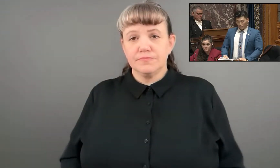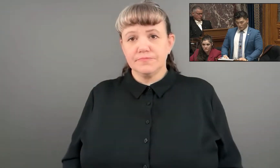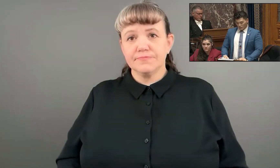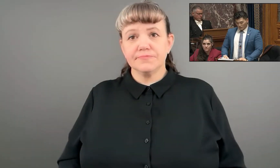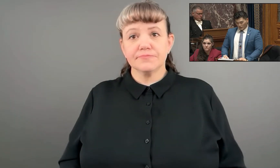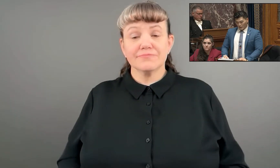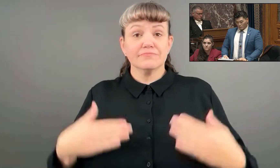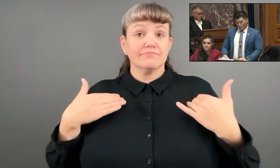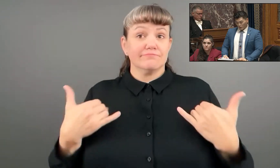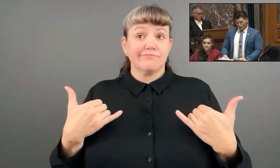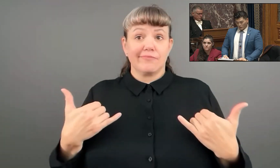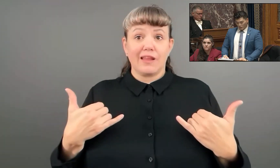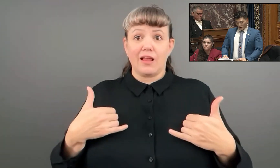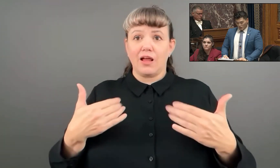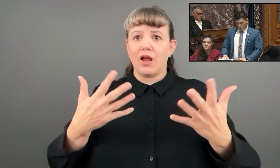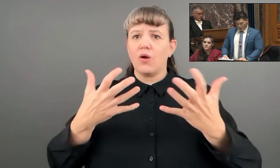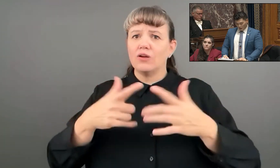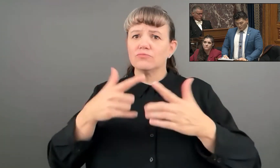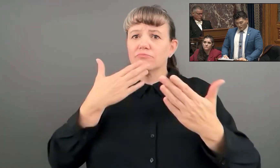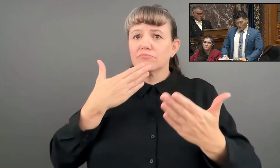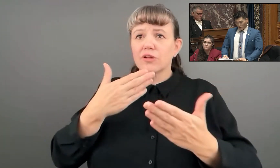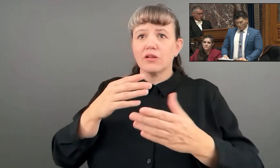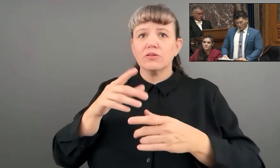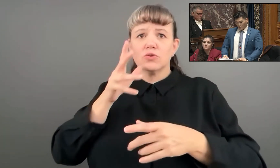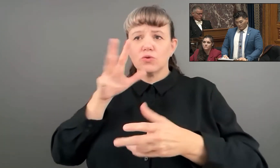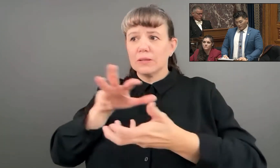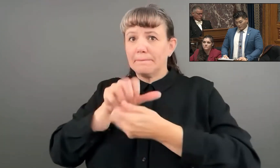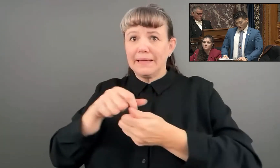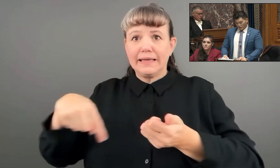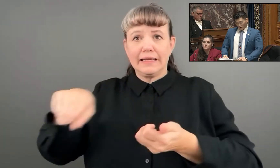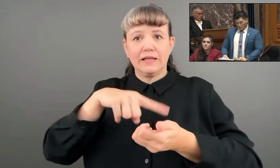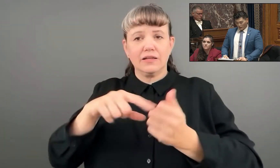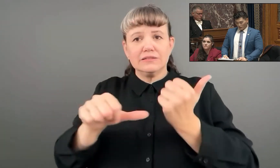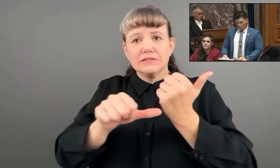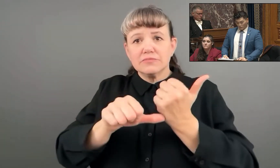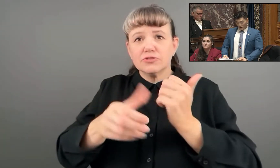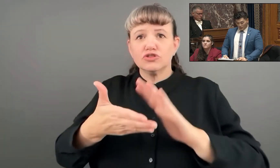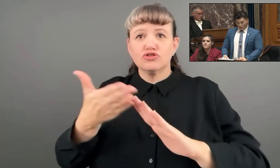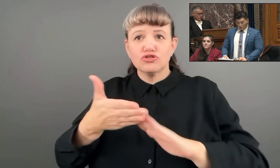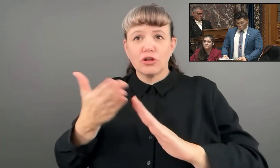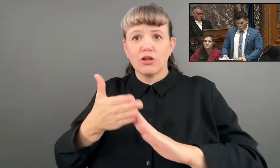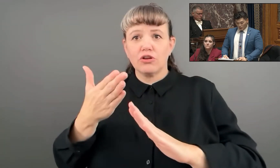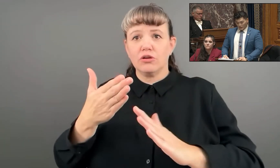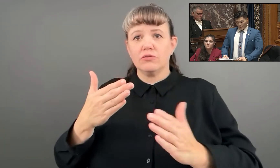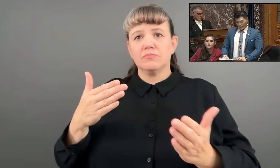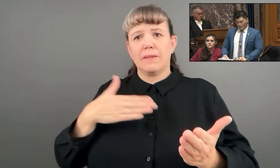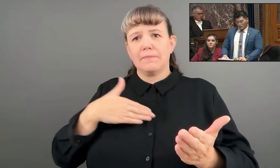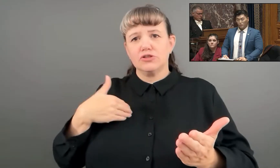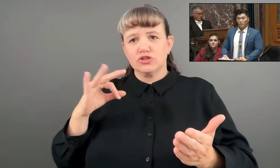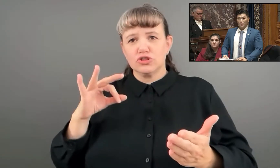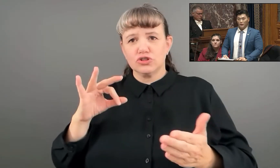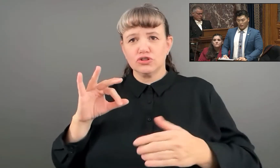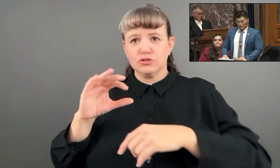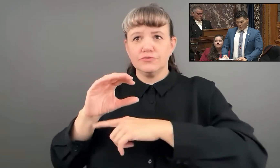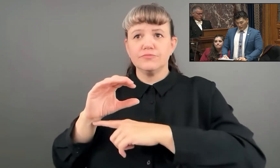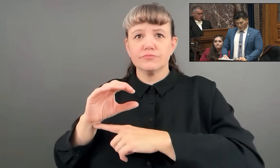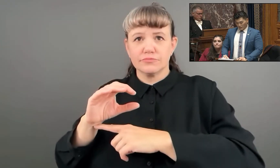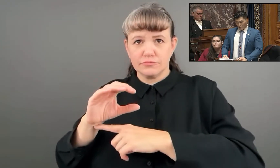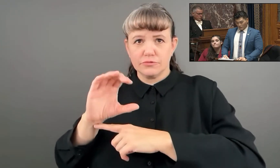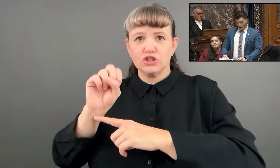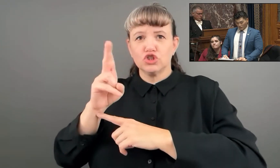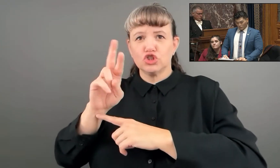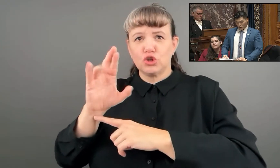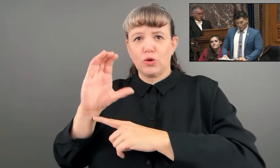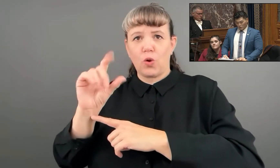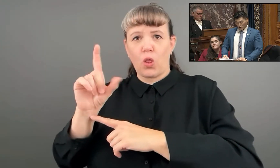committee members, and in particular Deputy Chair, member of Surrey Cloverdale, for their hard work, attention to detail, and